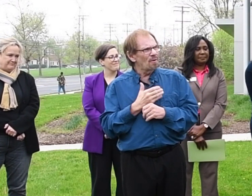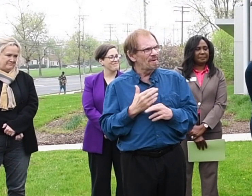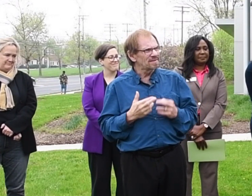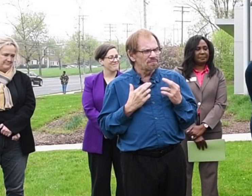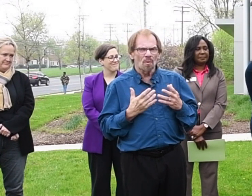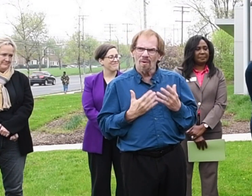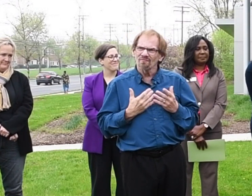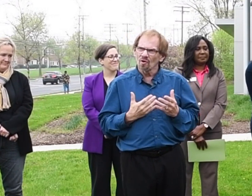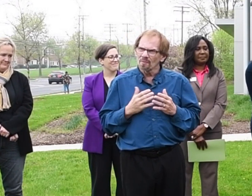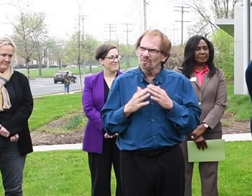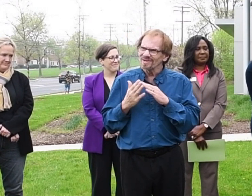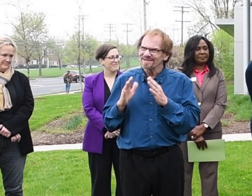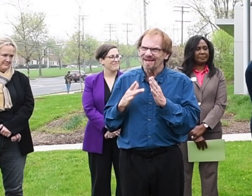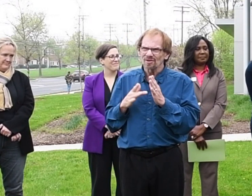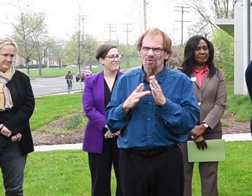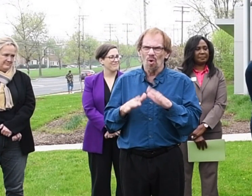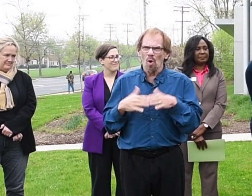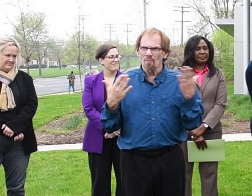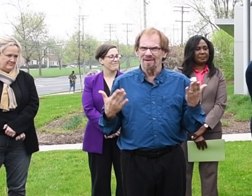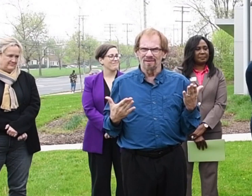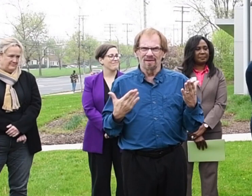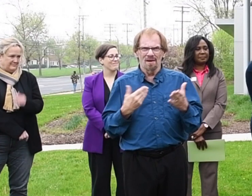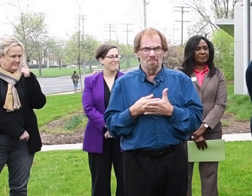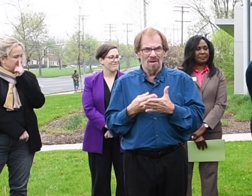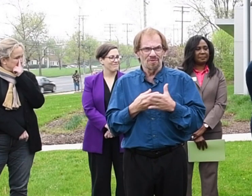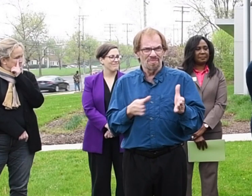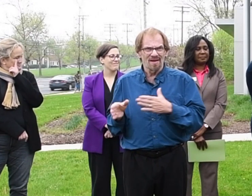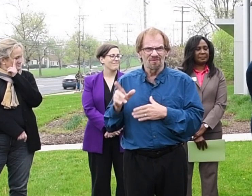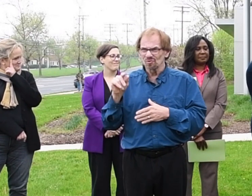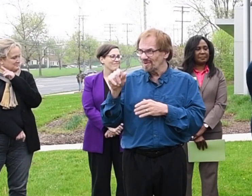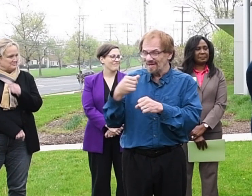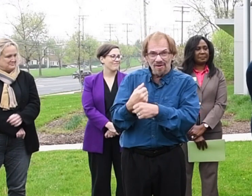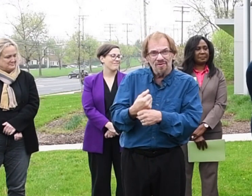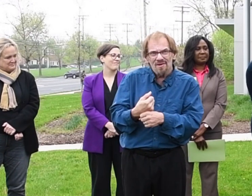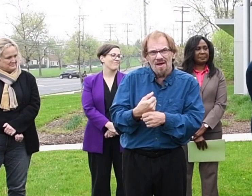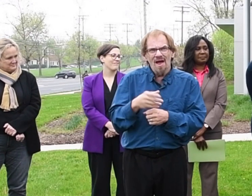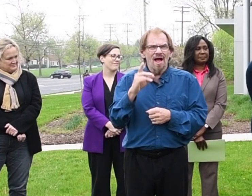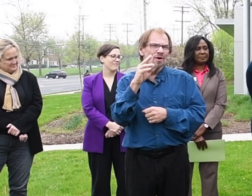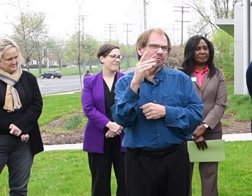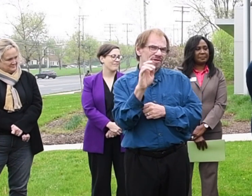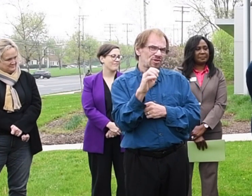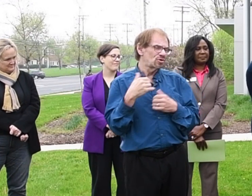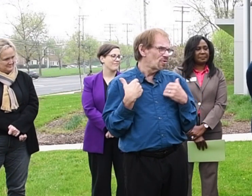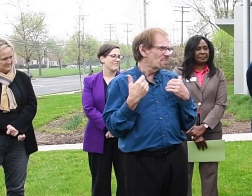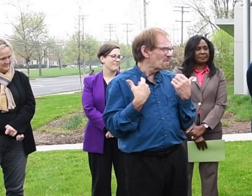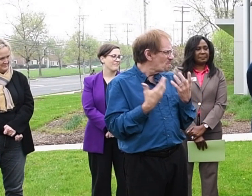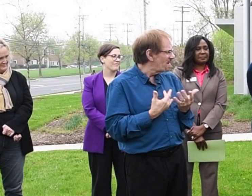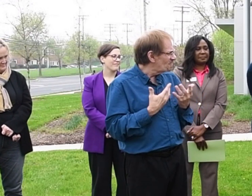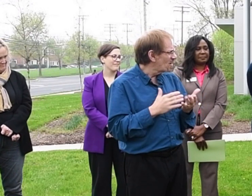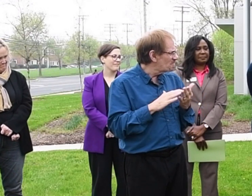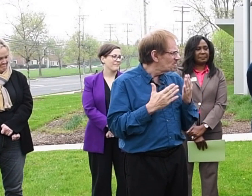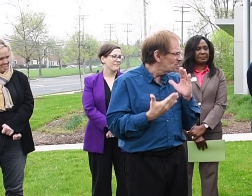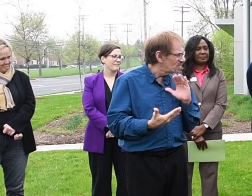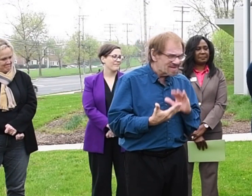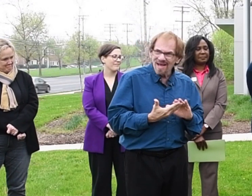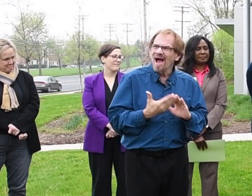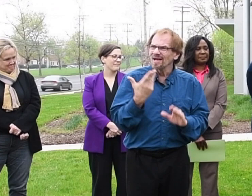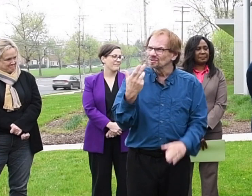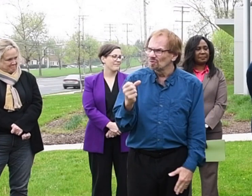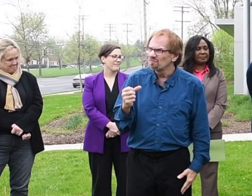open, as it has been in the budget for 20 years. And our Elkridge youth have been waiting for a community high school for more than 70